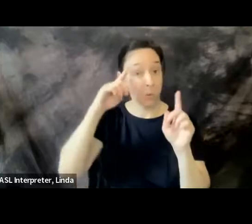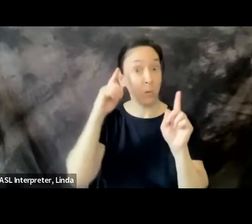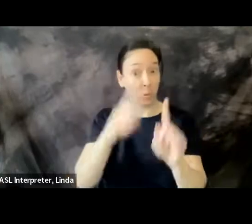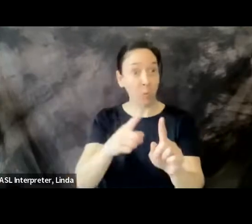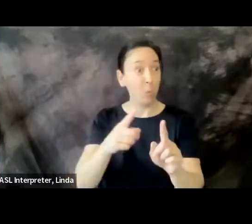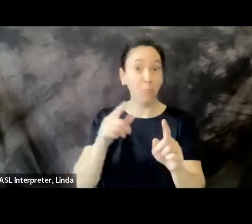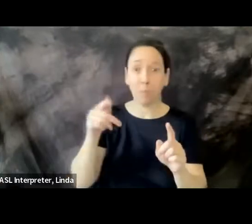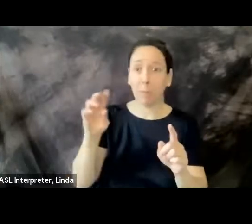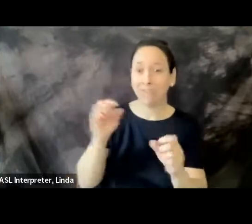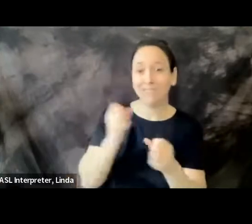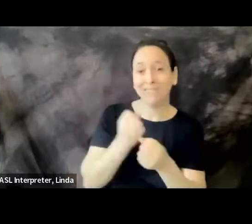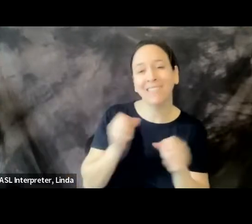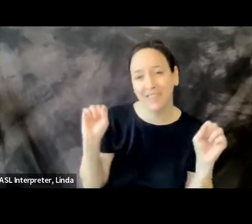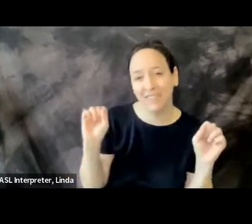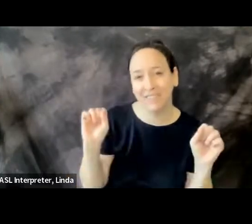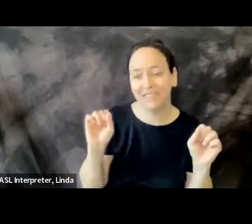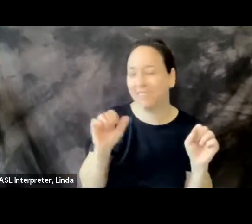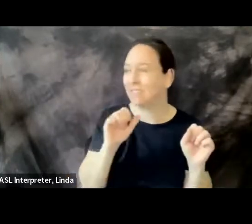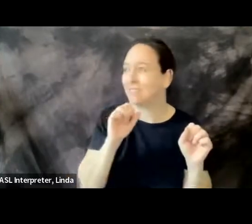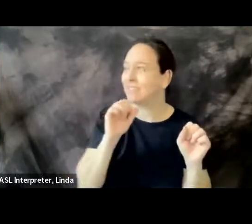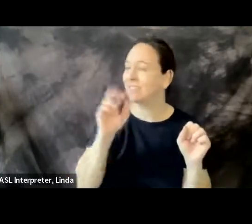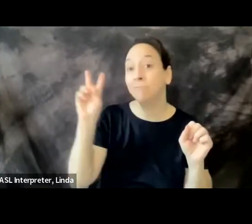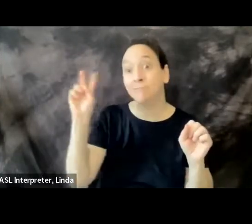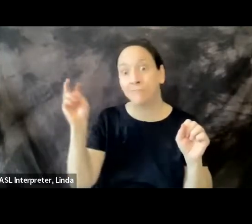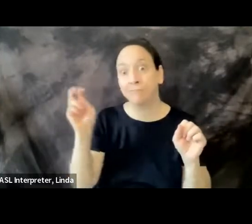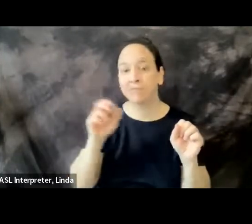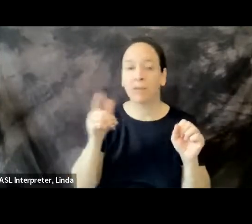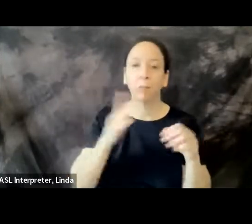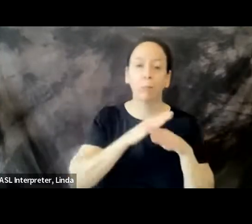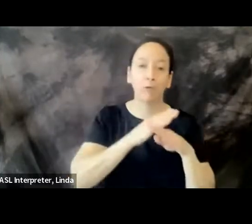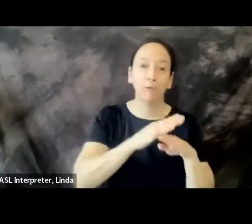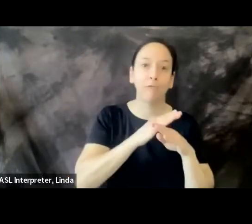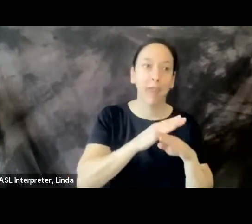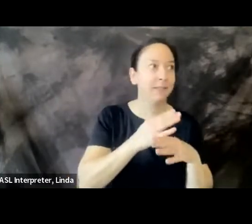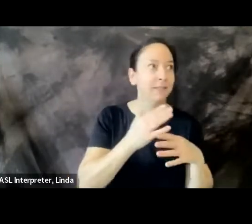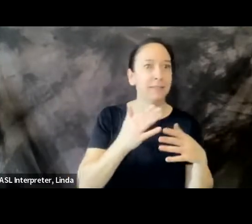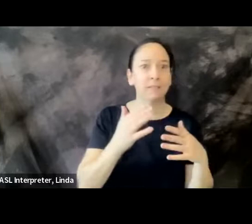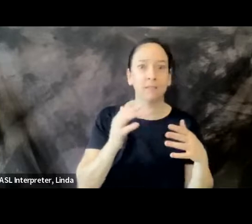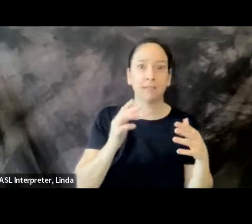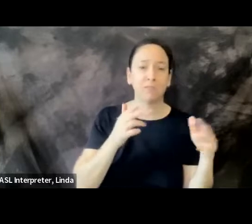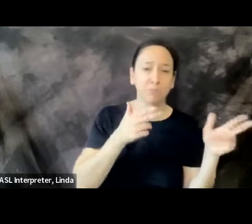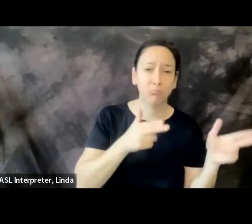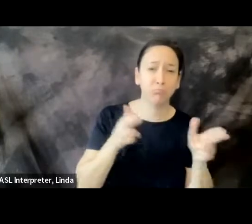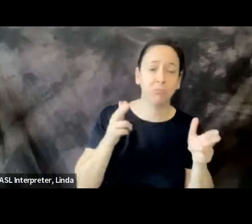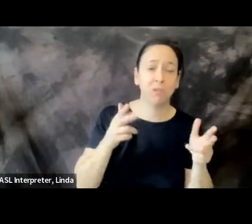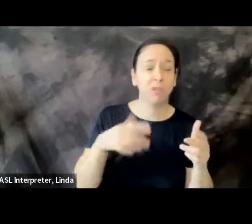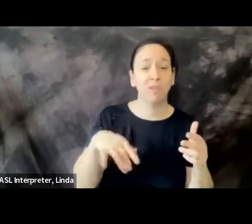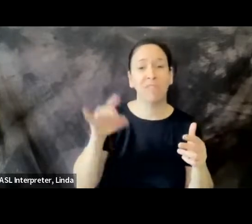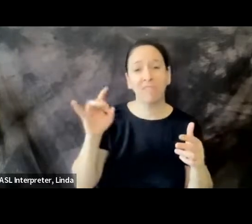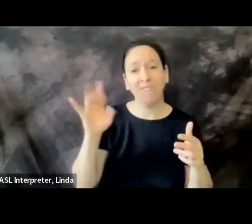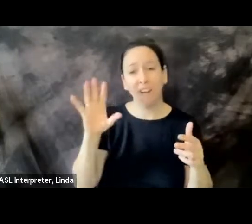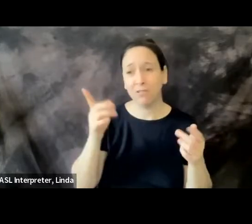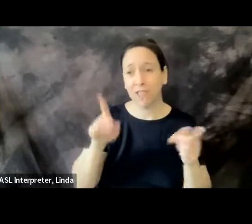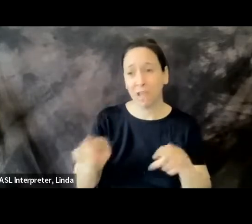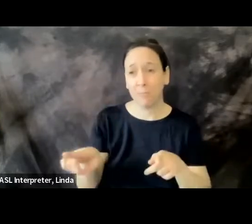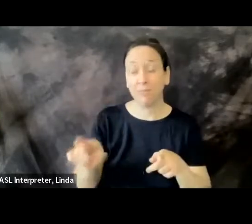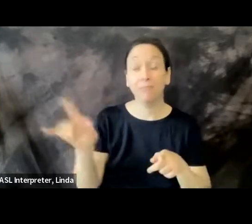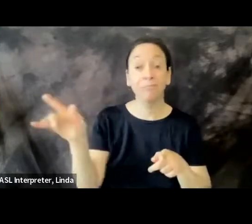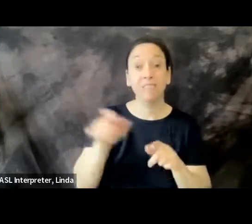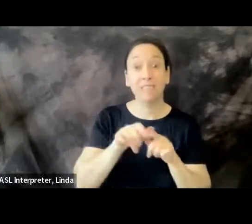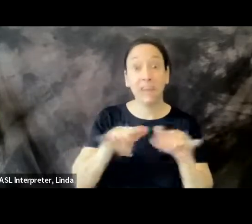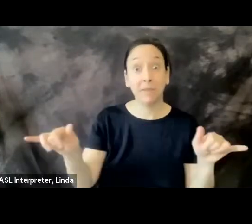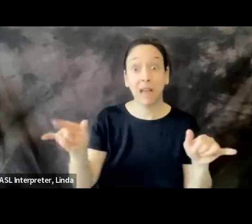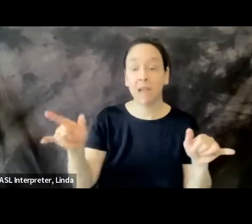just to allegedly prevent mass shooting events or other acts of violence, but also to address issues of school climate,